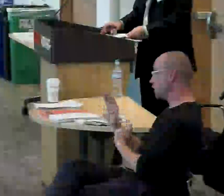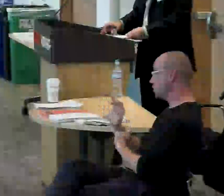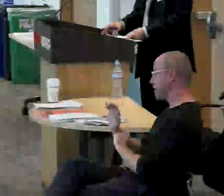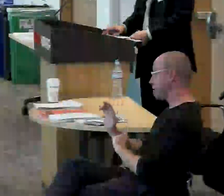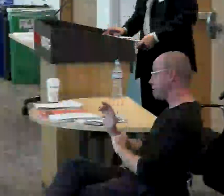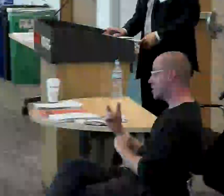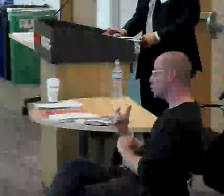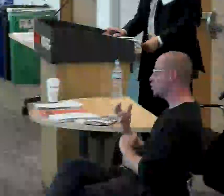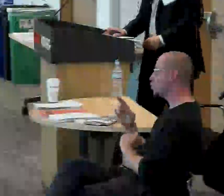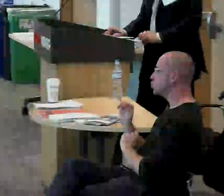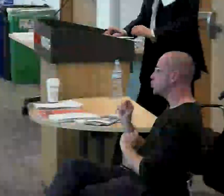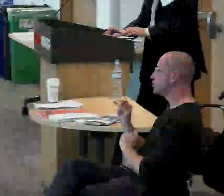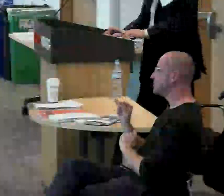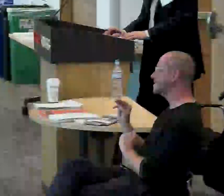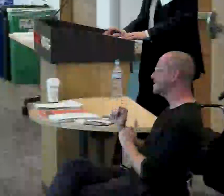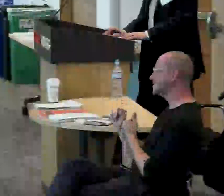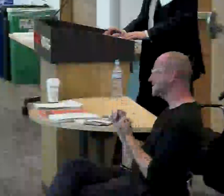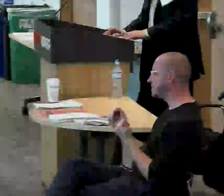made reference to